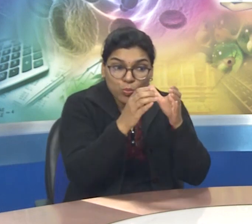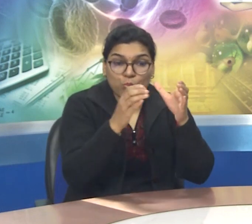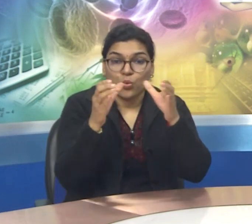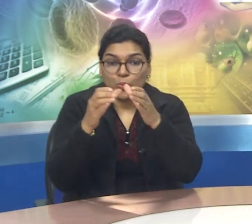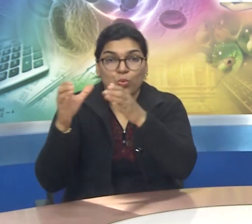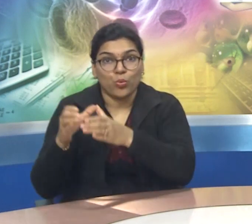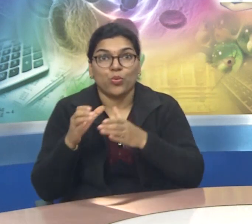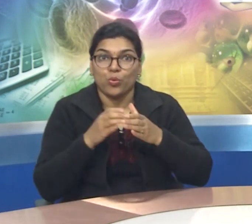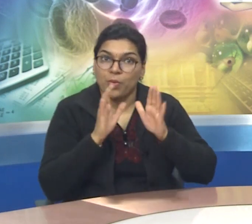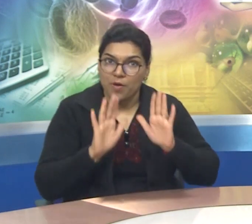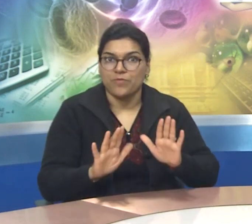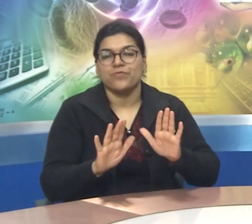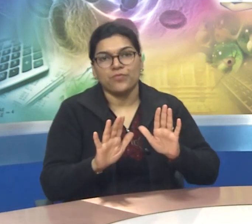talks about self-arrangements.